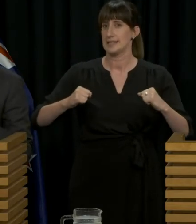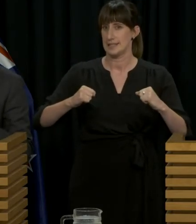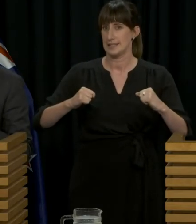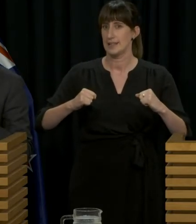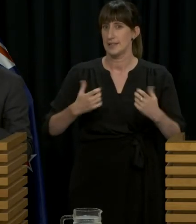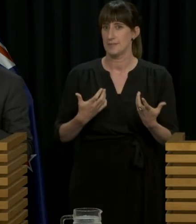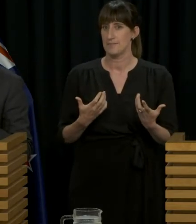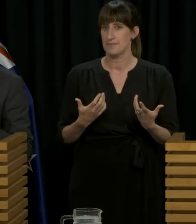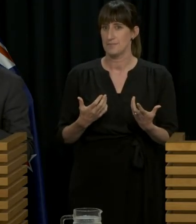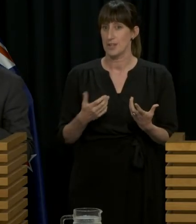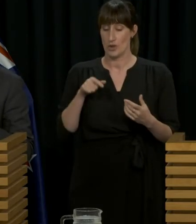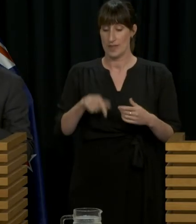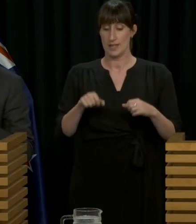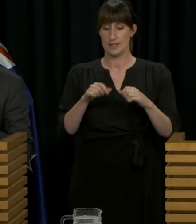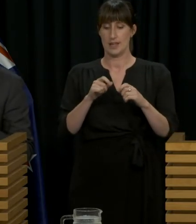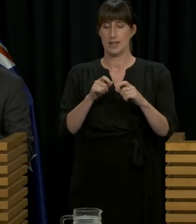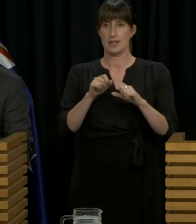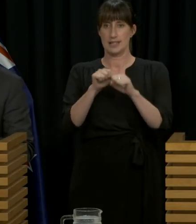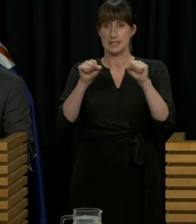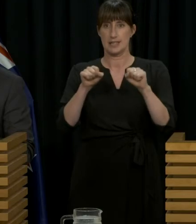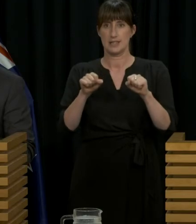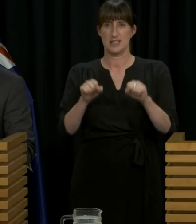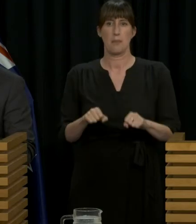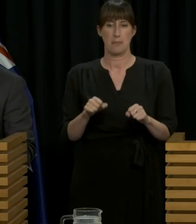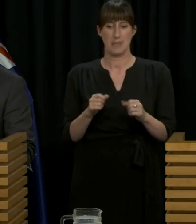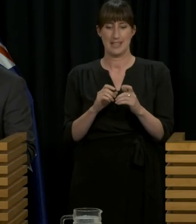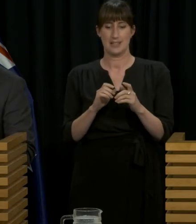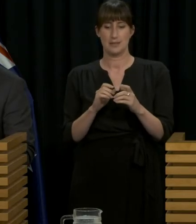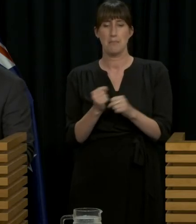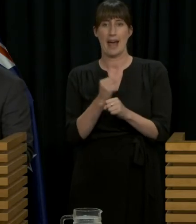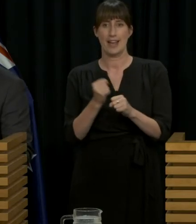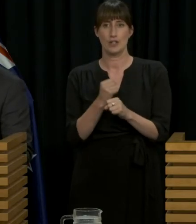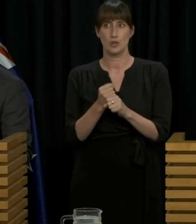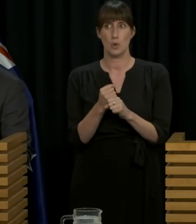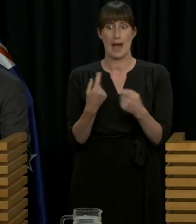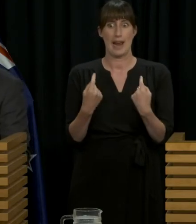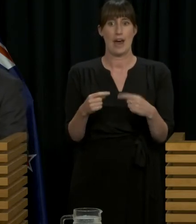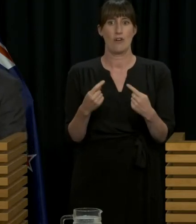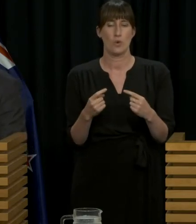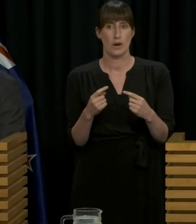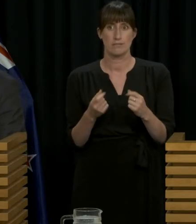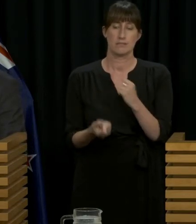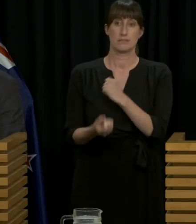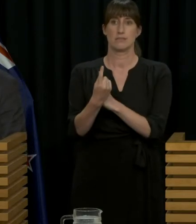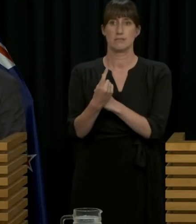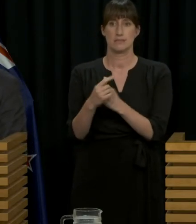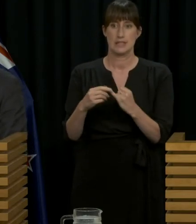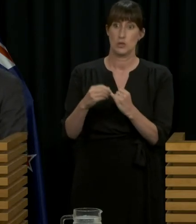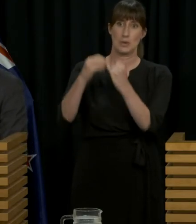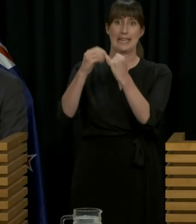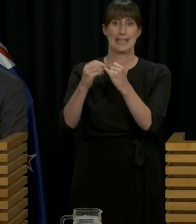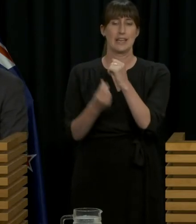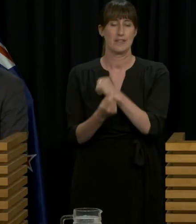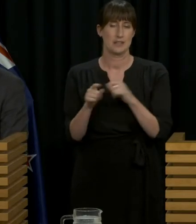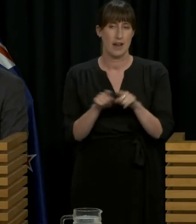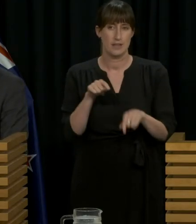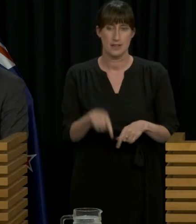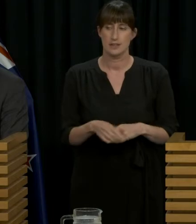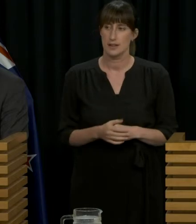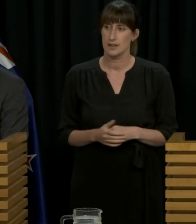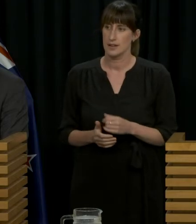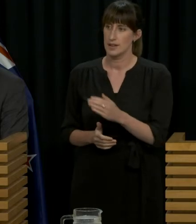The system is designed to allow for any of these sorts of events should we need to. We had someone tell us that they visited the